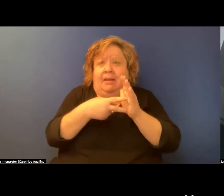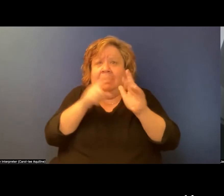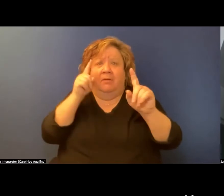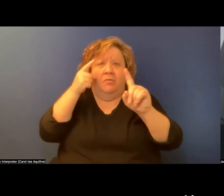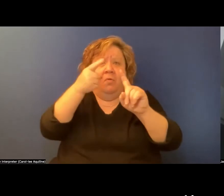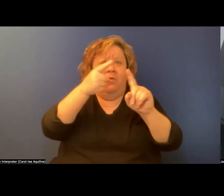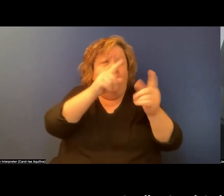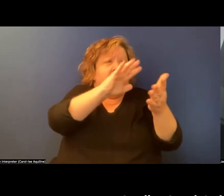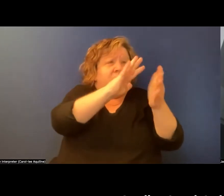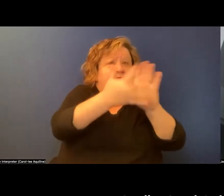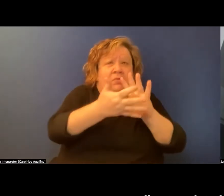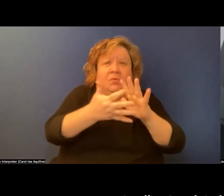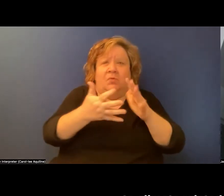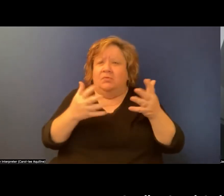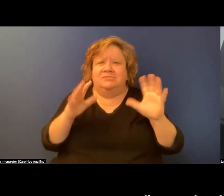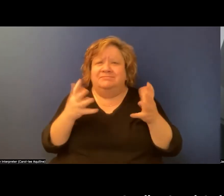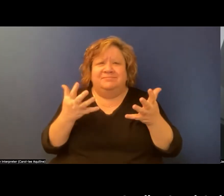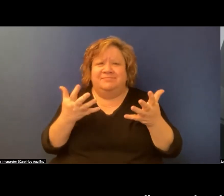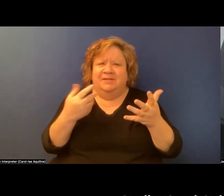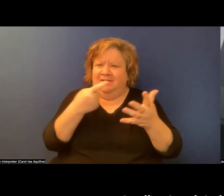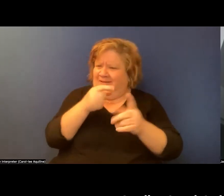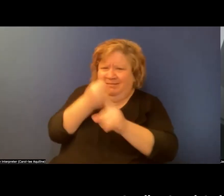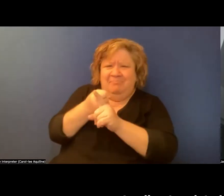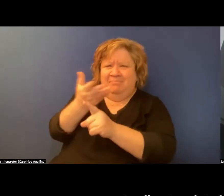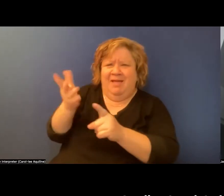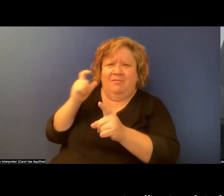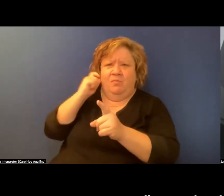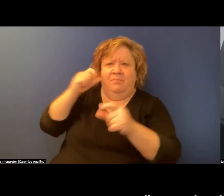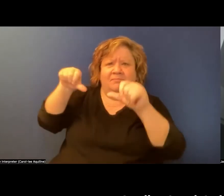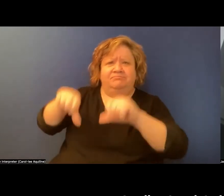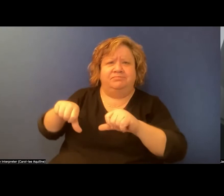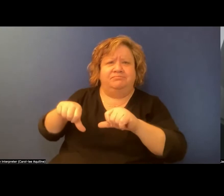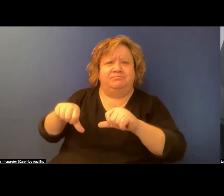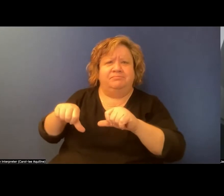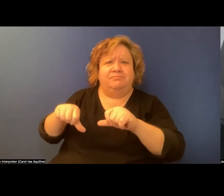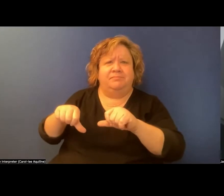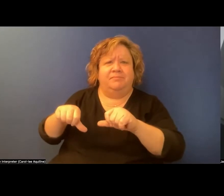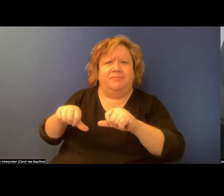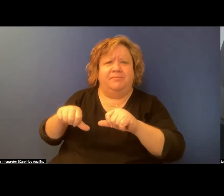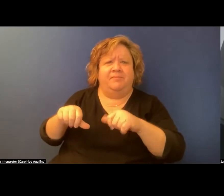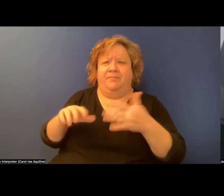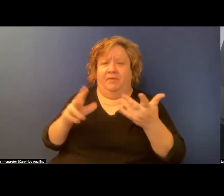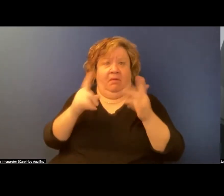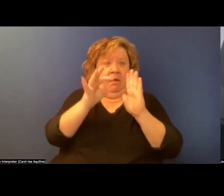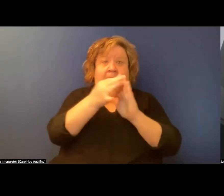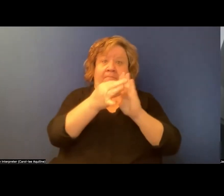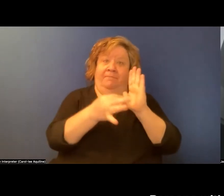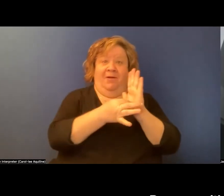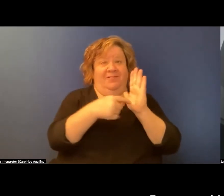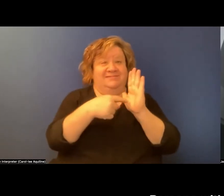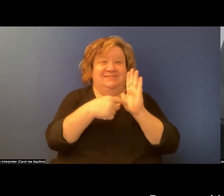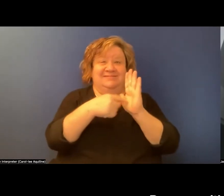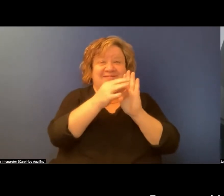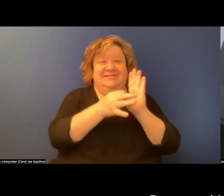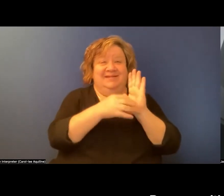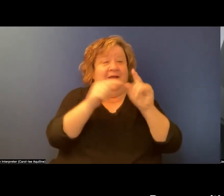from fully contributing to climate-related planning, policymaking, and implementation. As Christine mentioned,